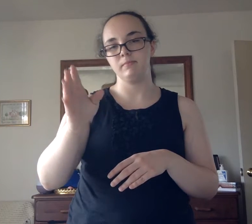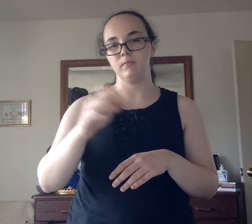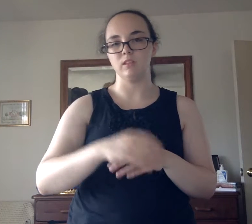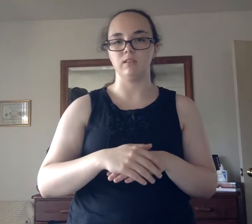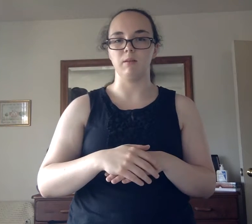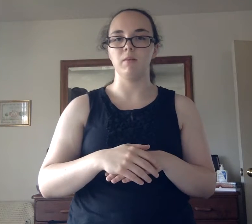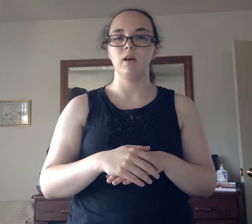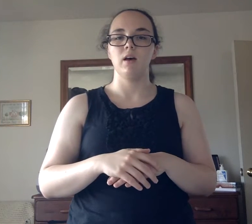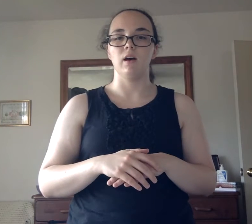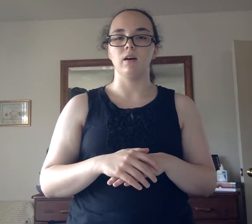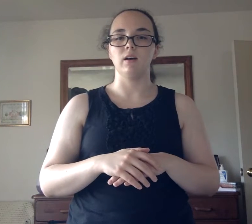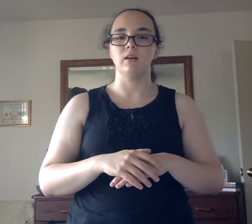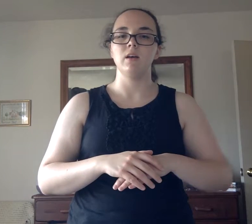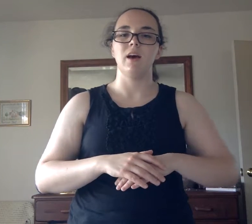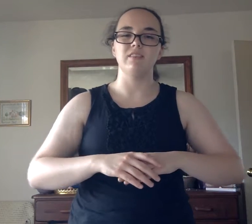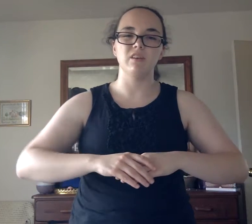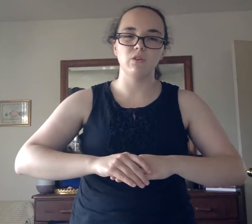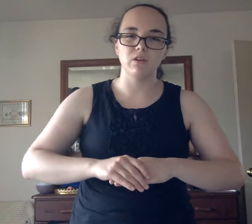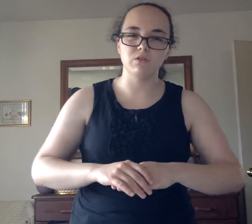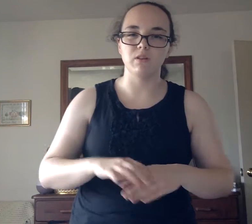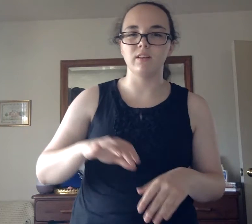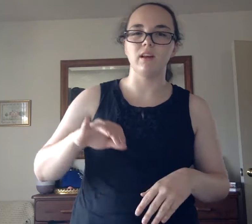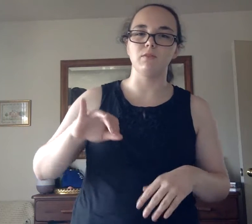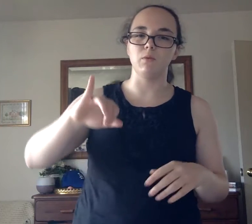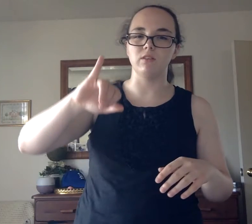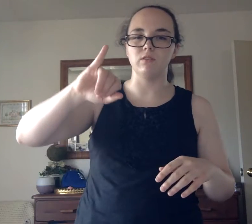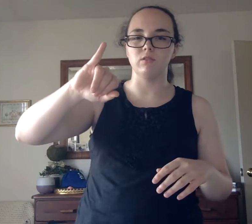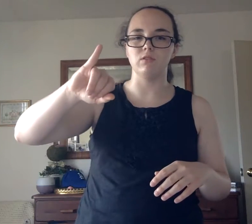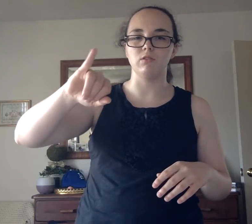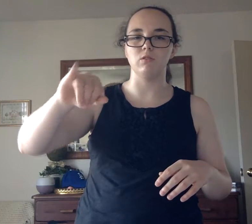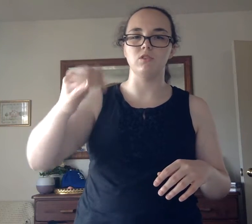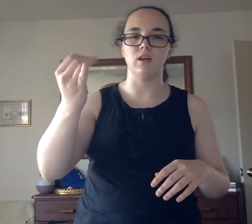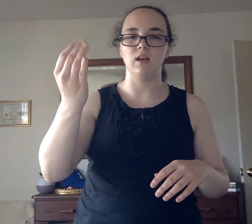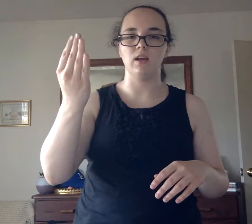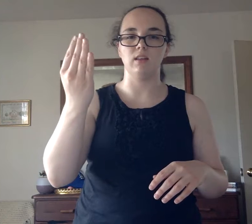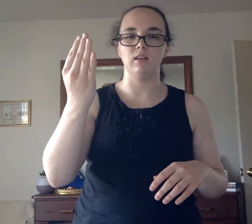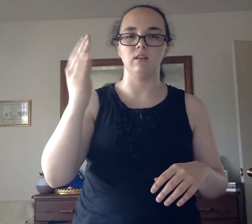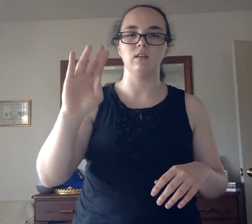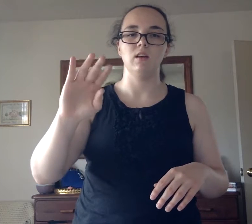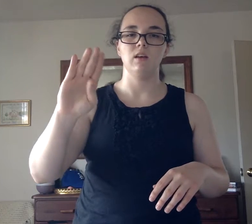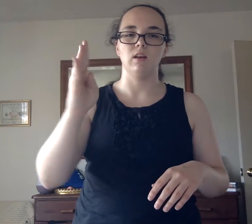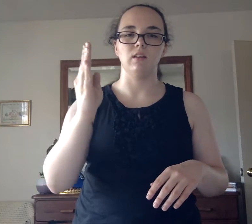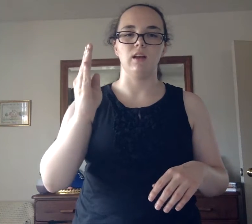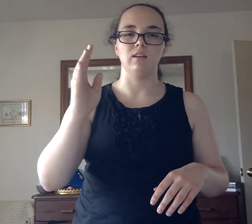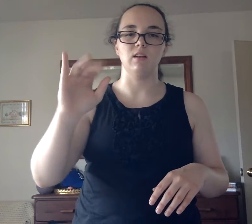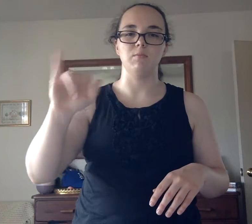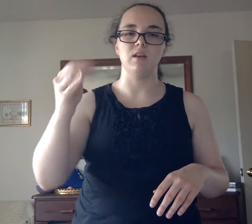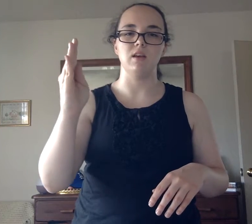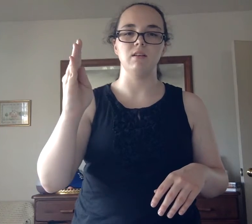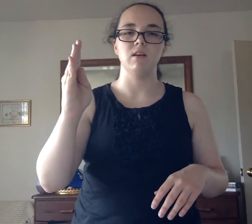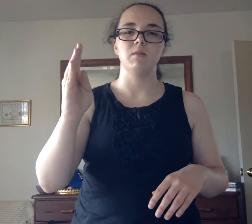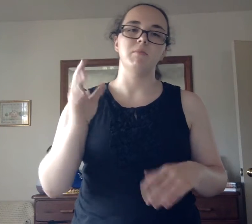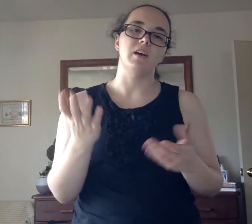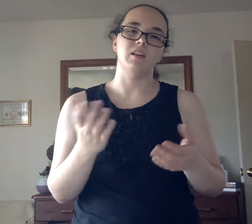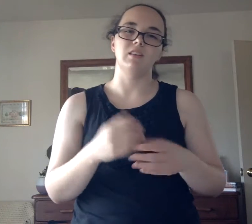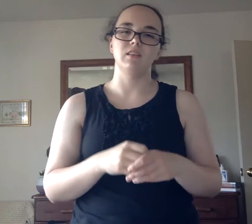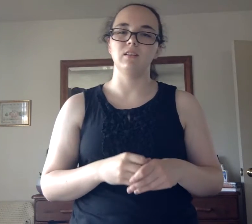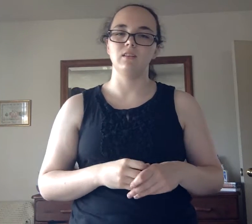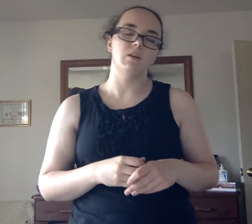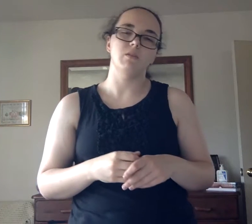It's the same. I said you could shorten that if you want to J and then end in a B, but you really